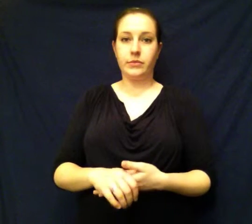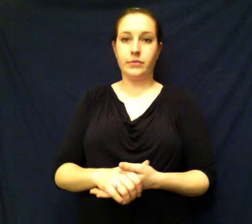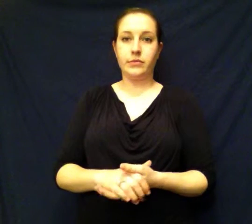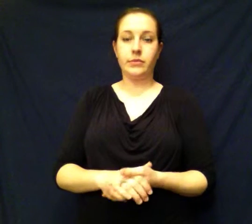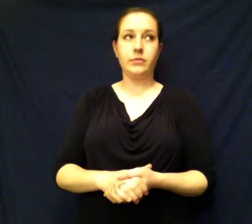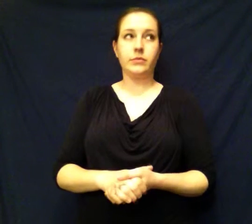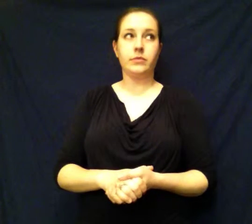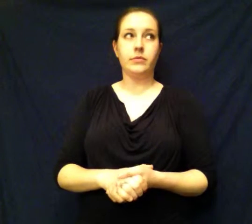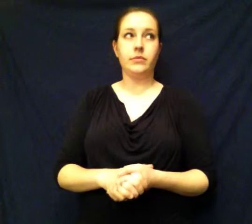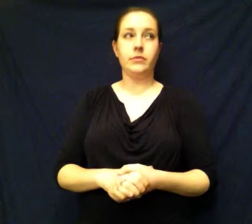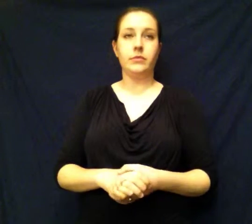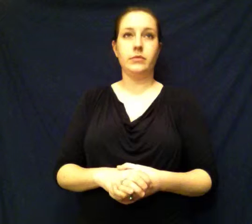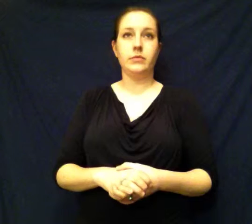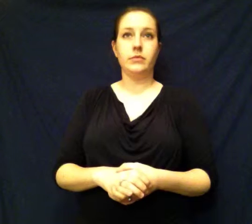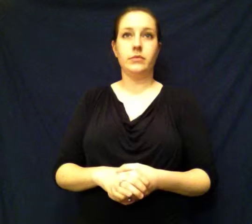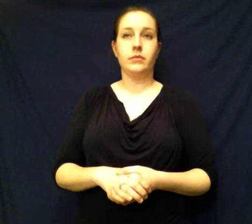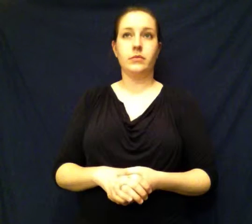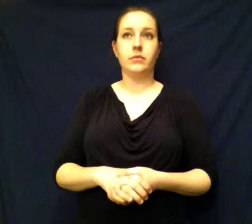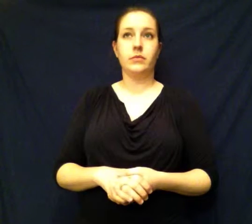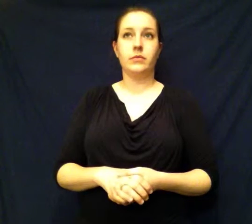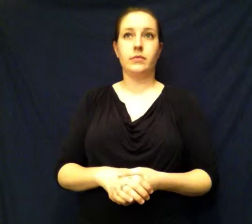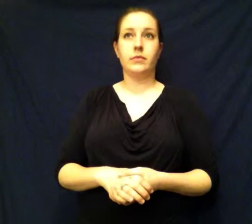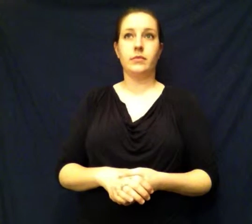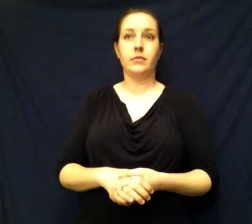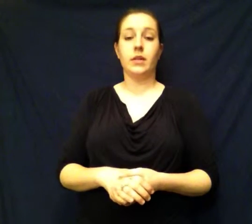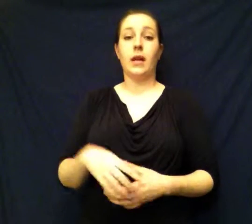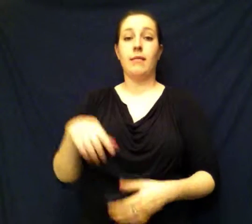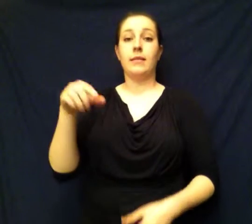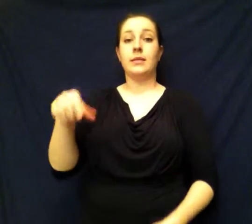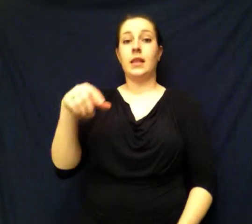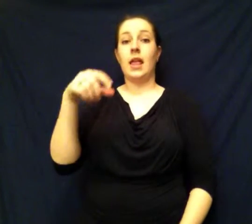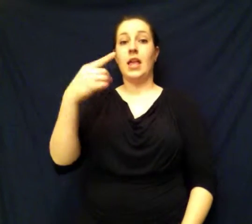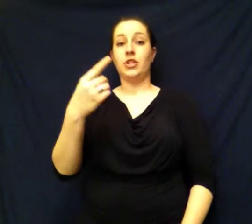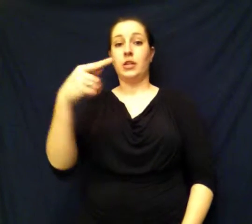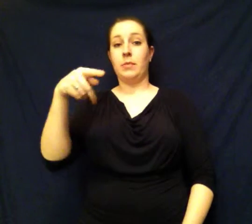We're out here doing a GPR survey, ground penetrating radar survey, looking